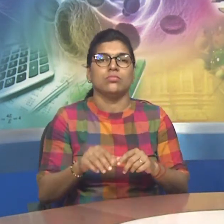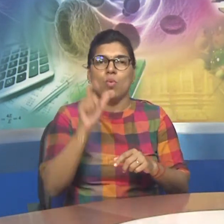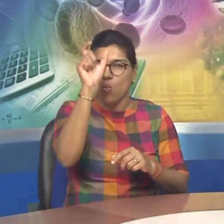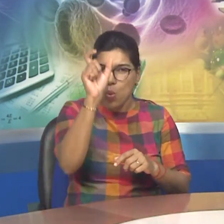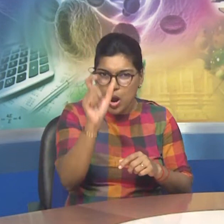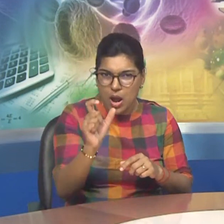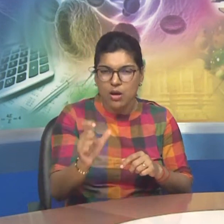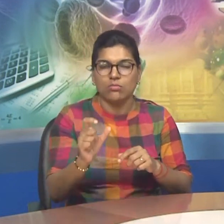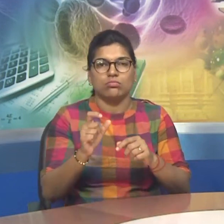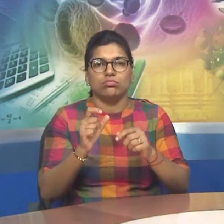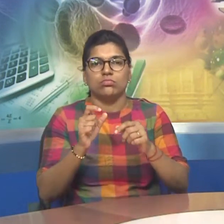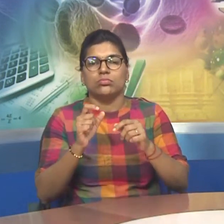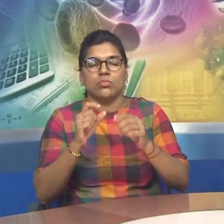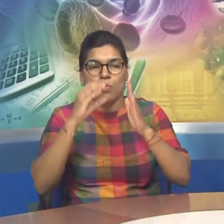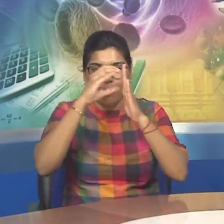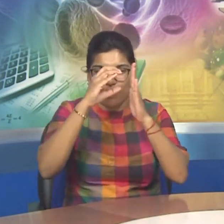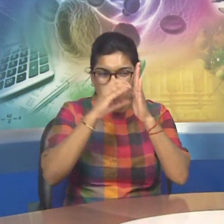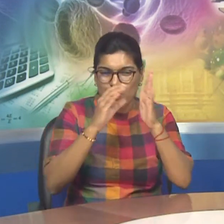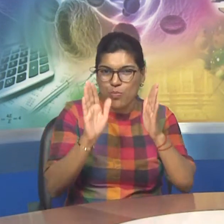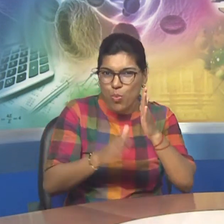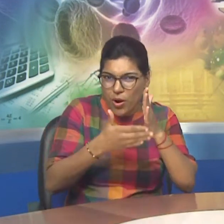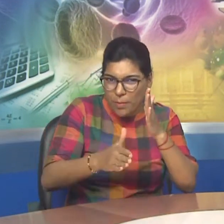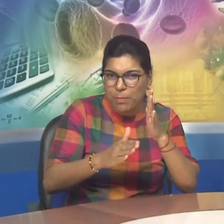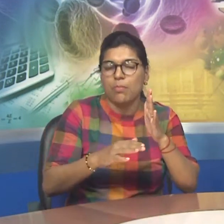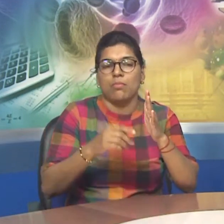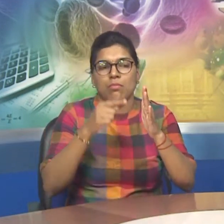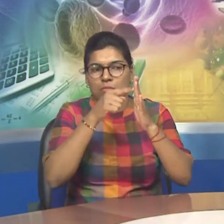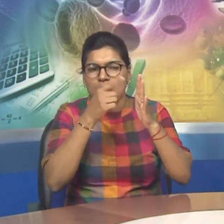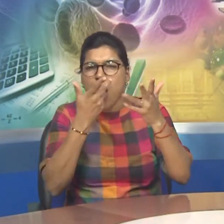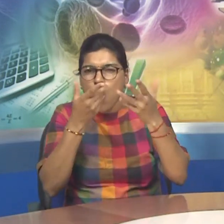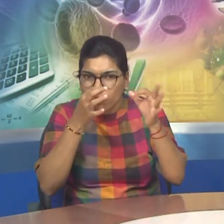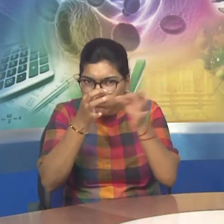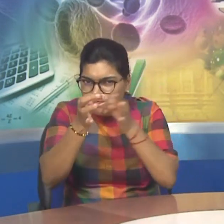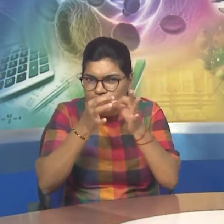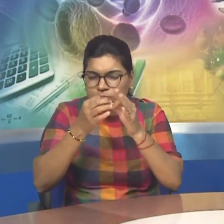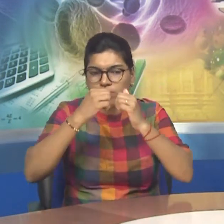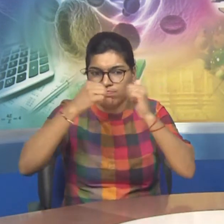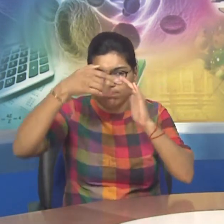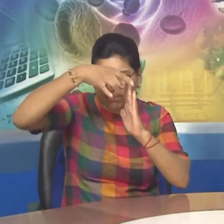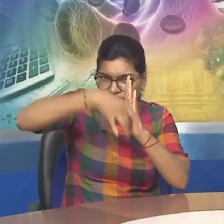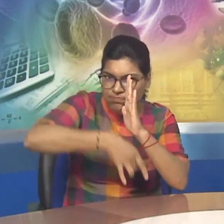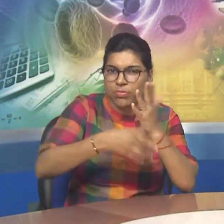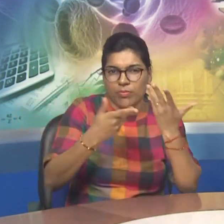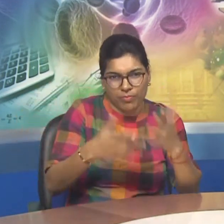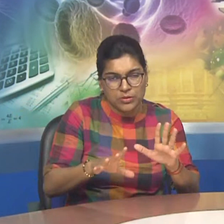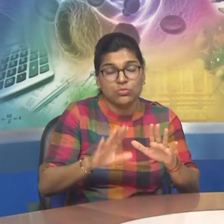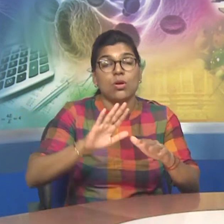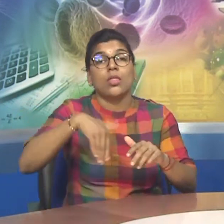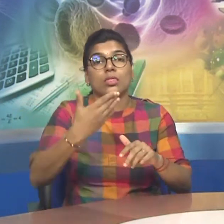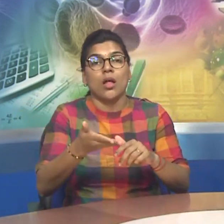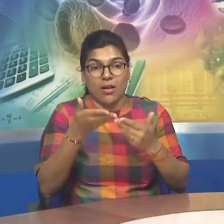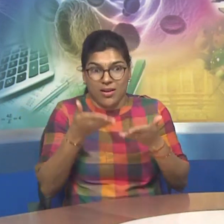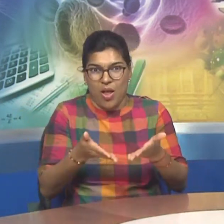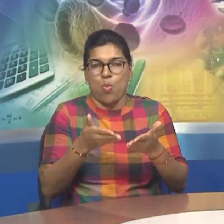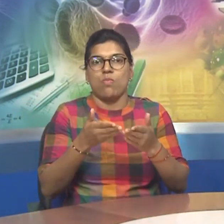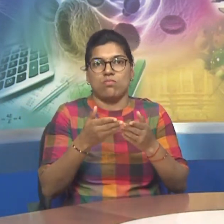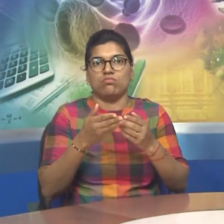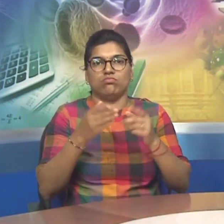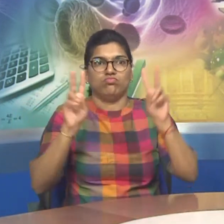So we understood difficult words from the poem. After that, we understood different stanzas and their